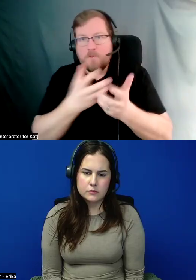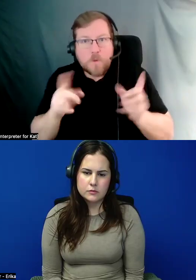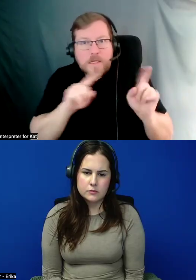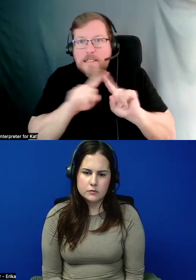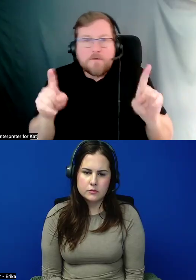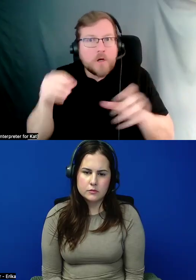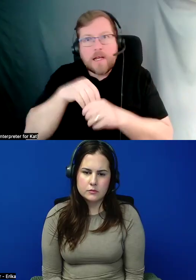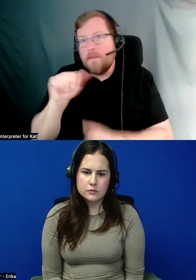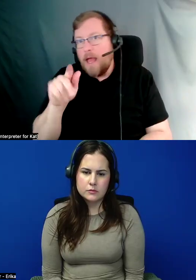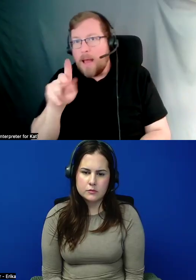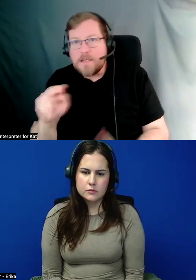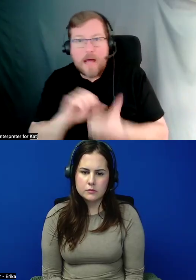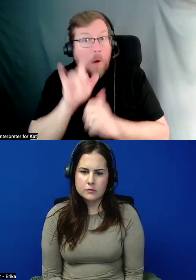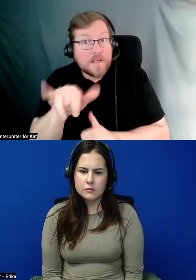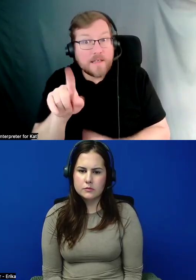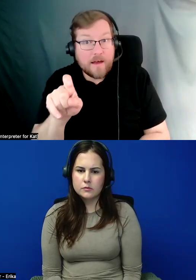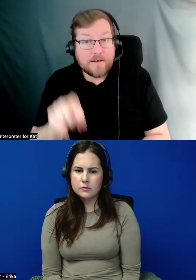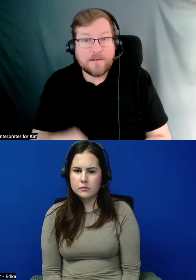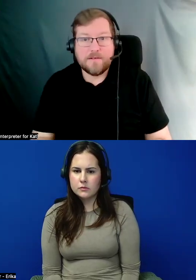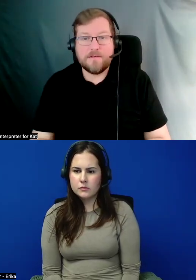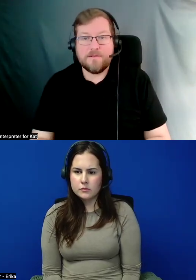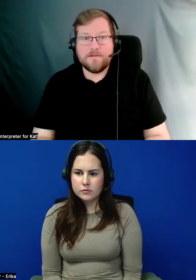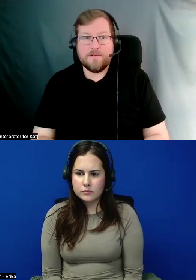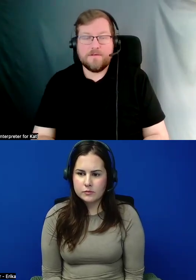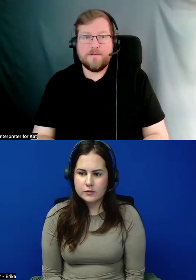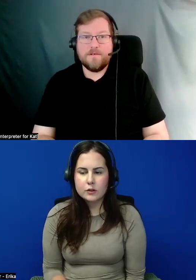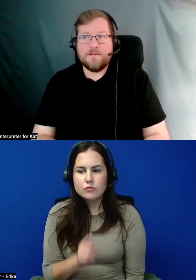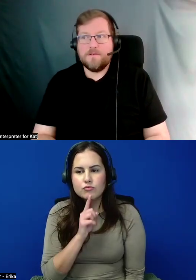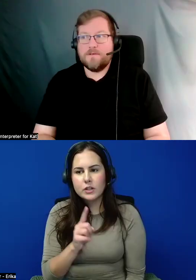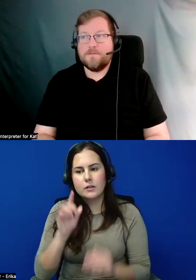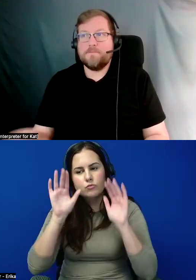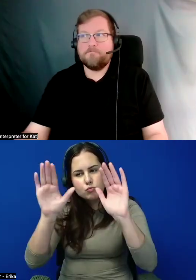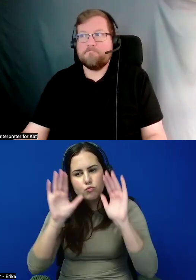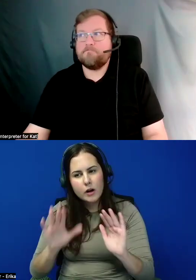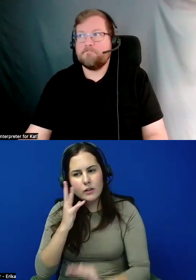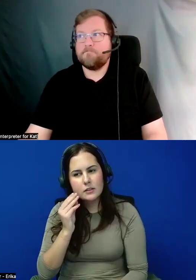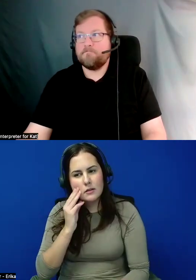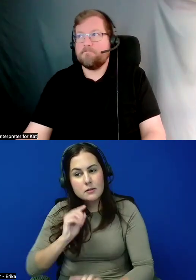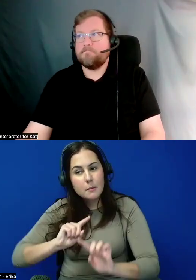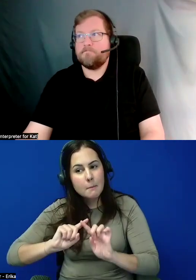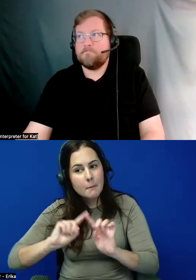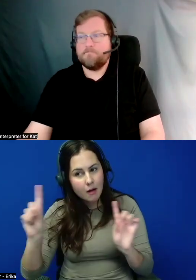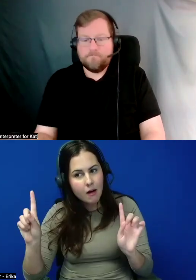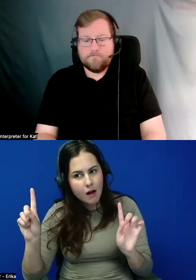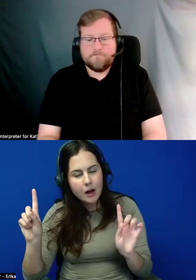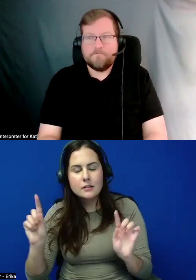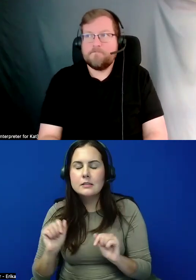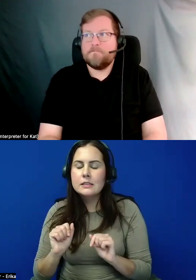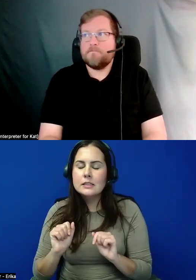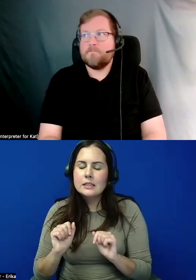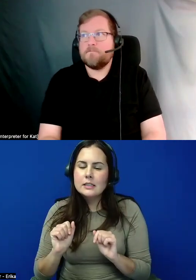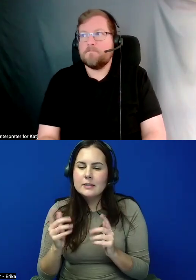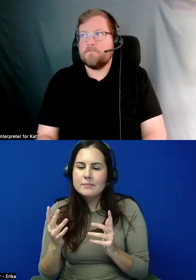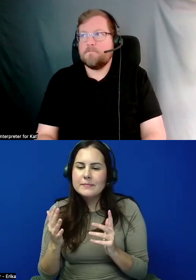the Amazon? It was a fantastic experience, but it was a very different kind